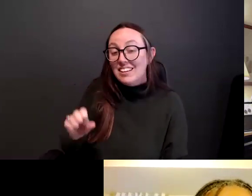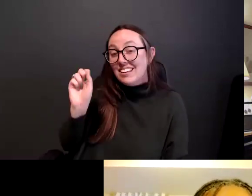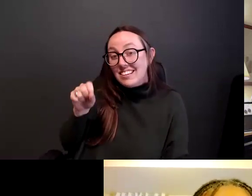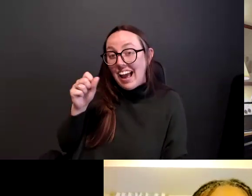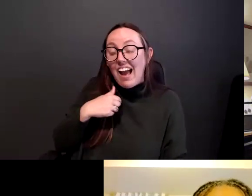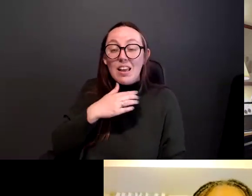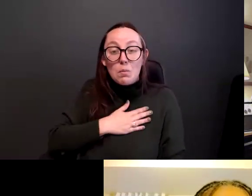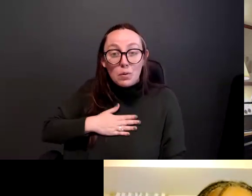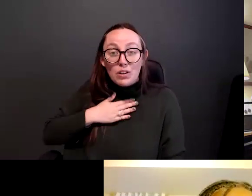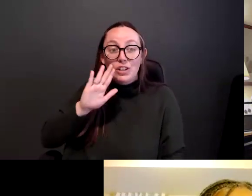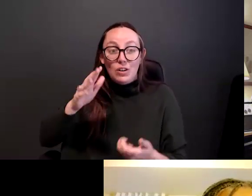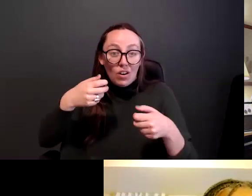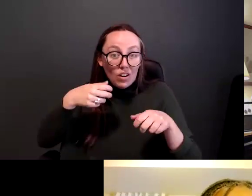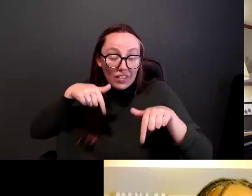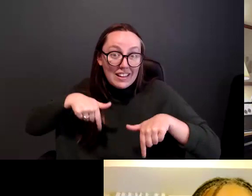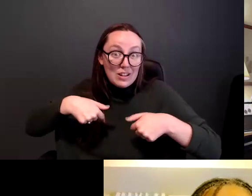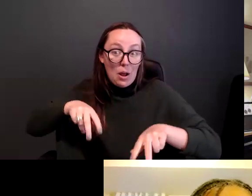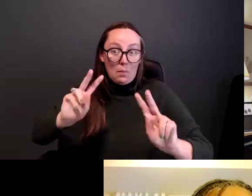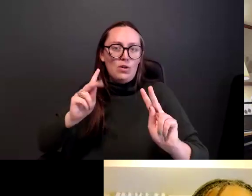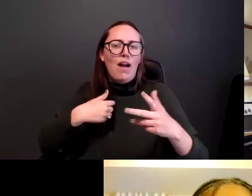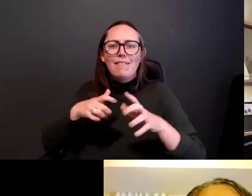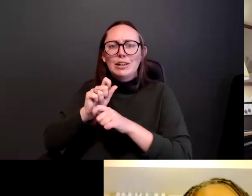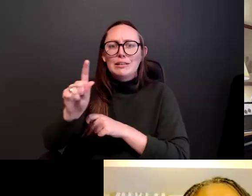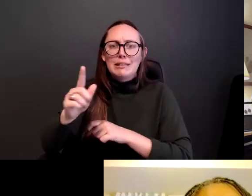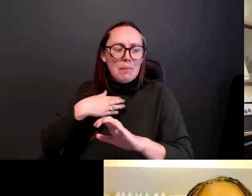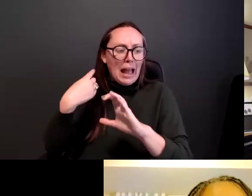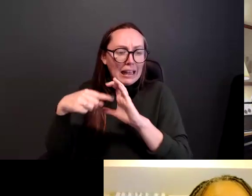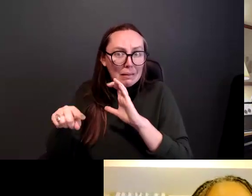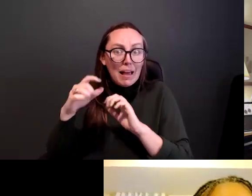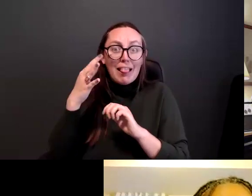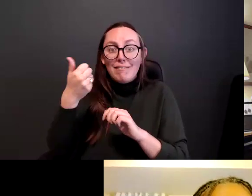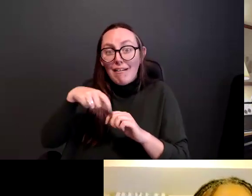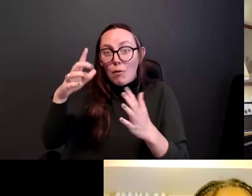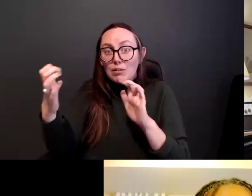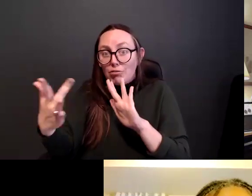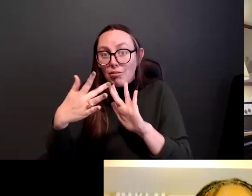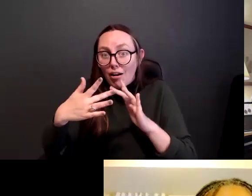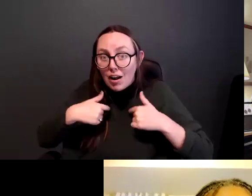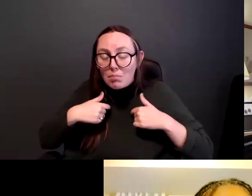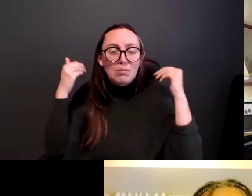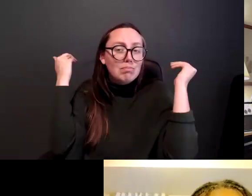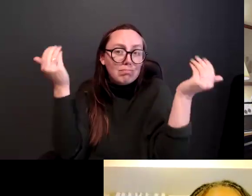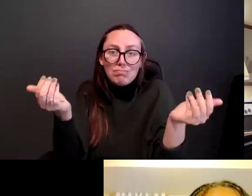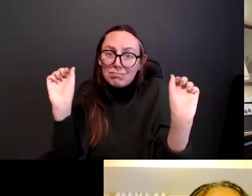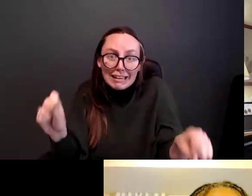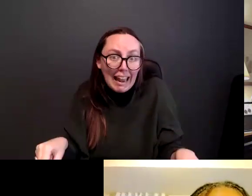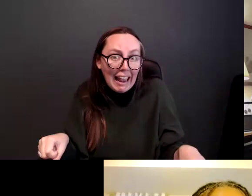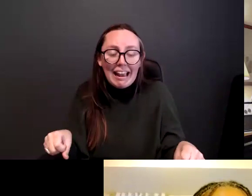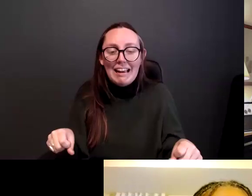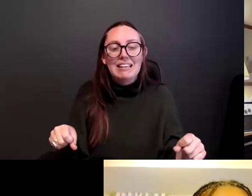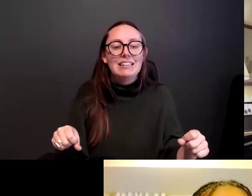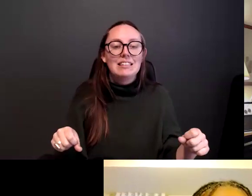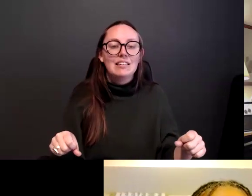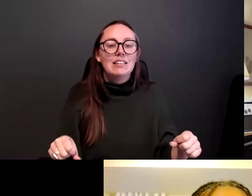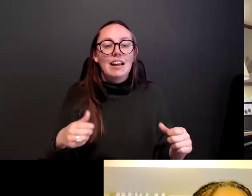said, I dropped my email in there. So anybody wants to reach me, feel free. And you'll have a great rest of your day. You too. And thank you so